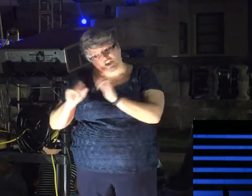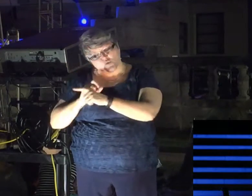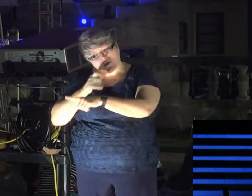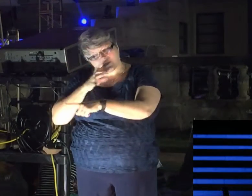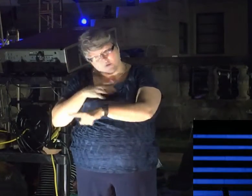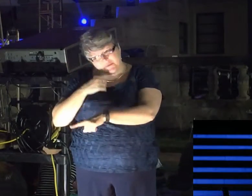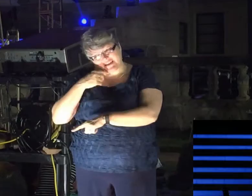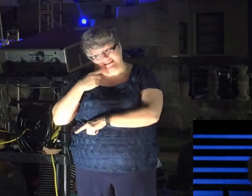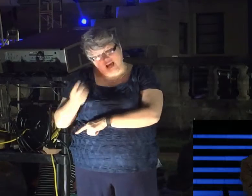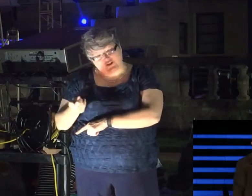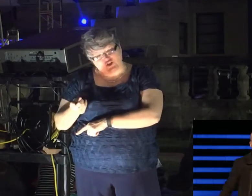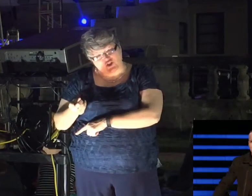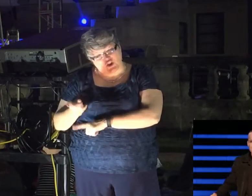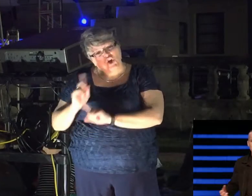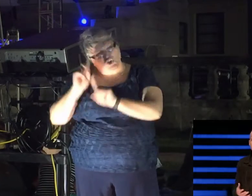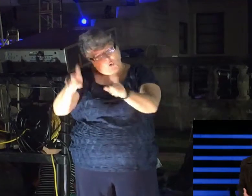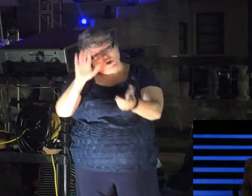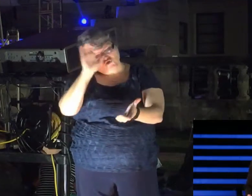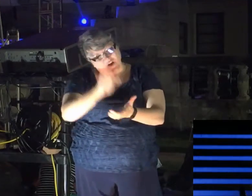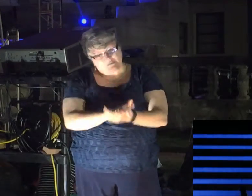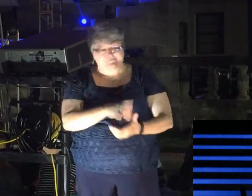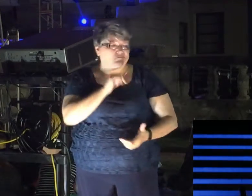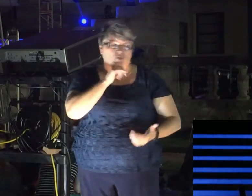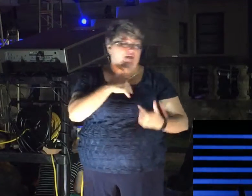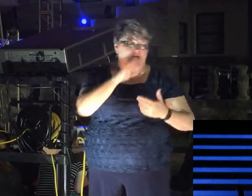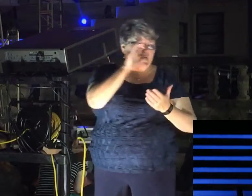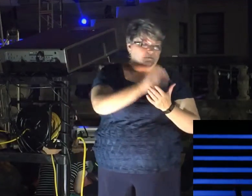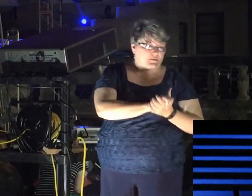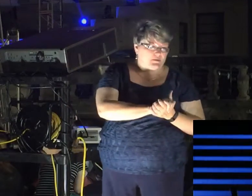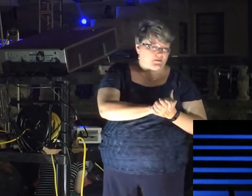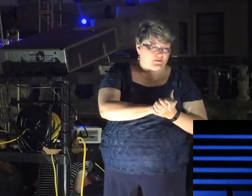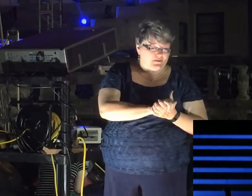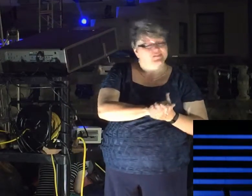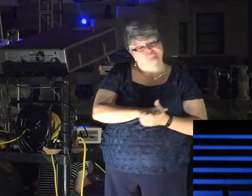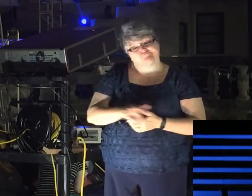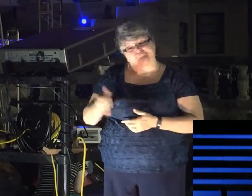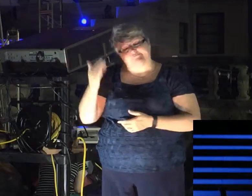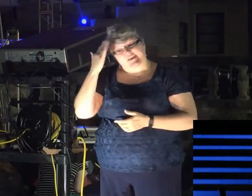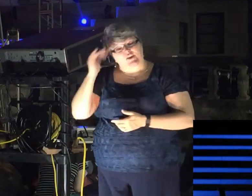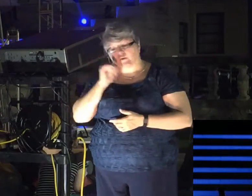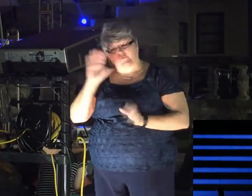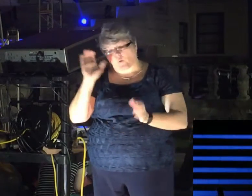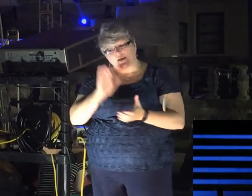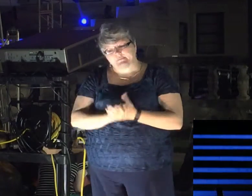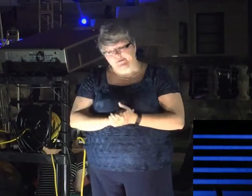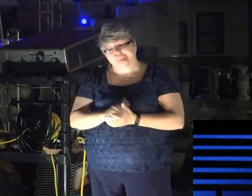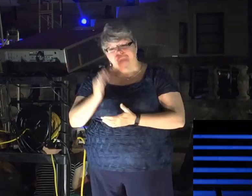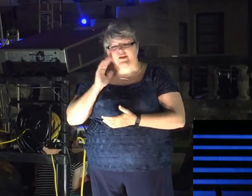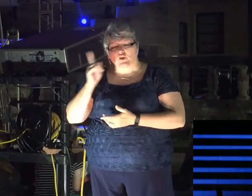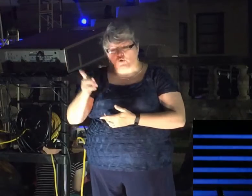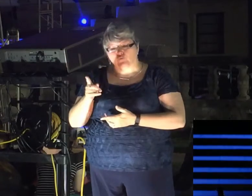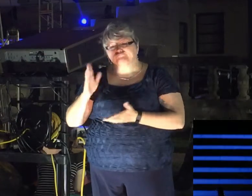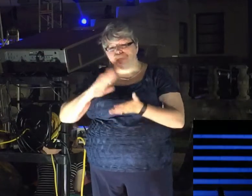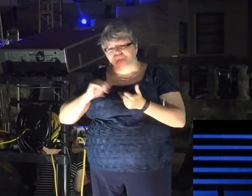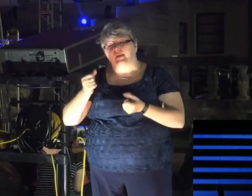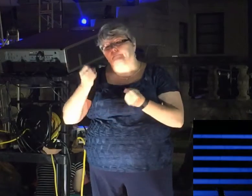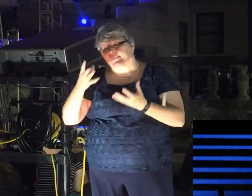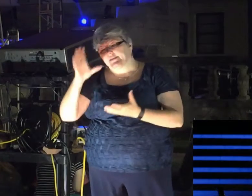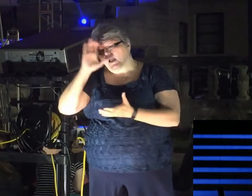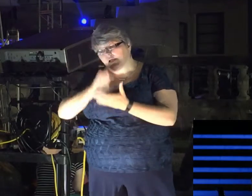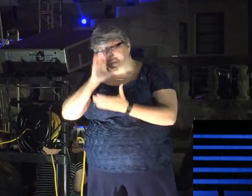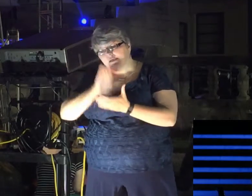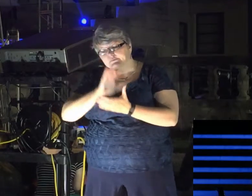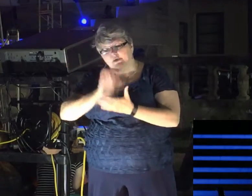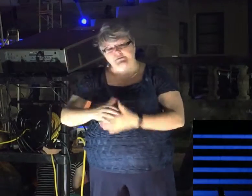begins a conversation with her, he tells her, go get your husband. She says, I don't have one. And he said, I know you don't. I know you've